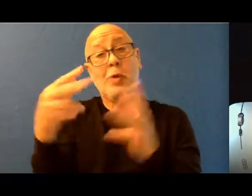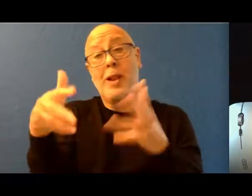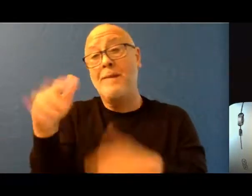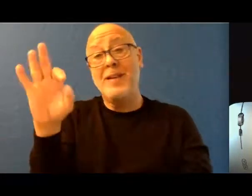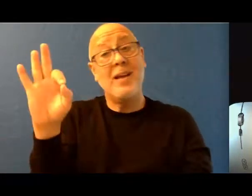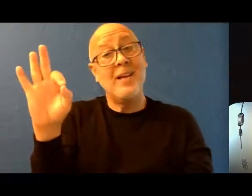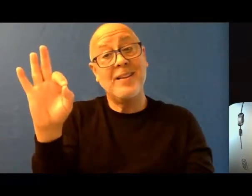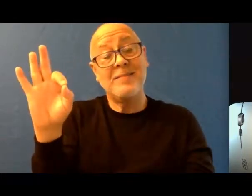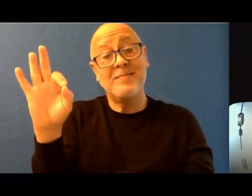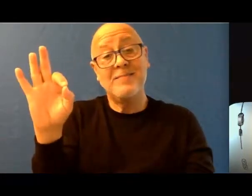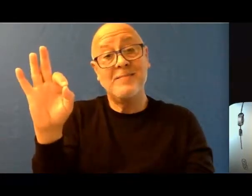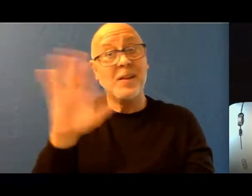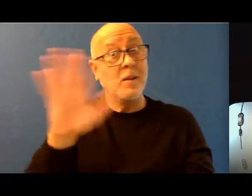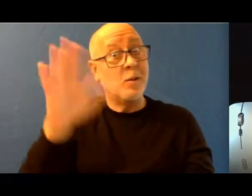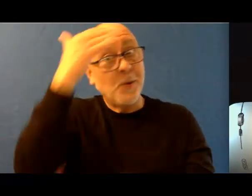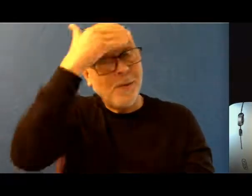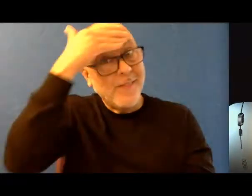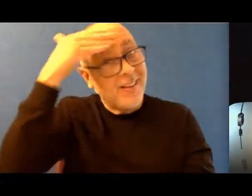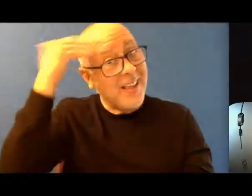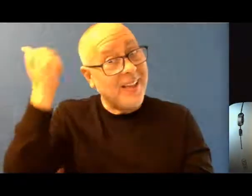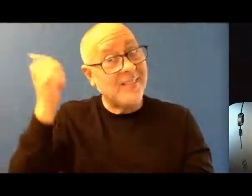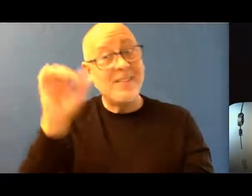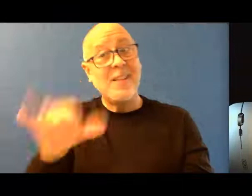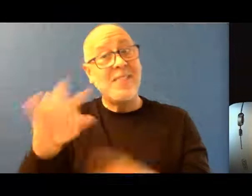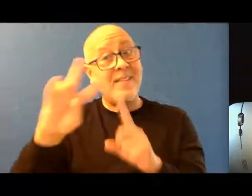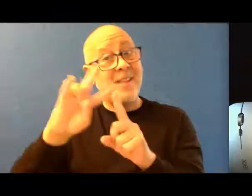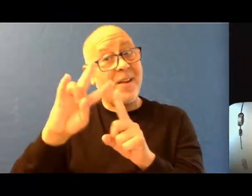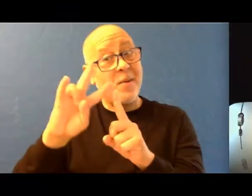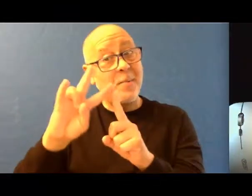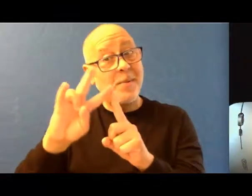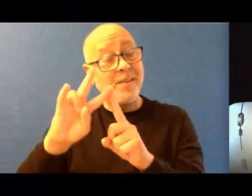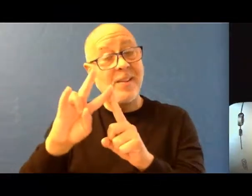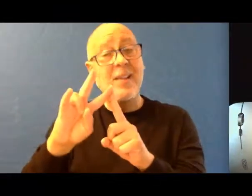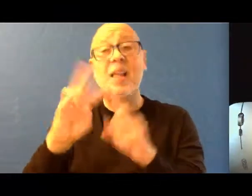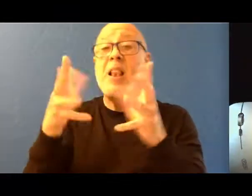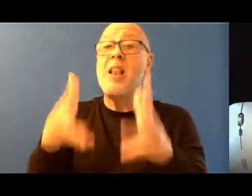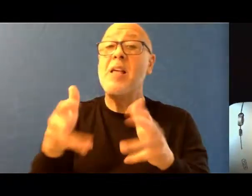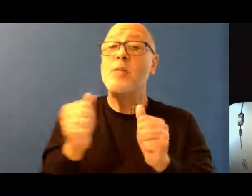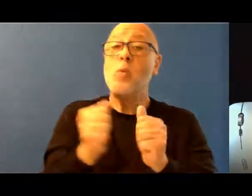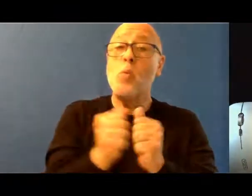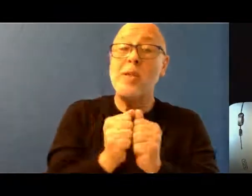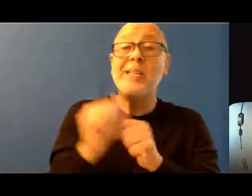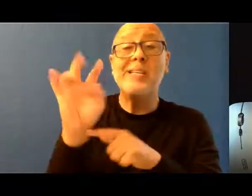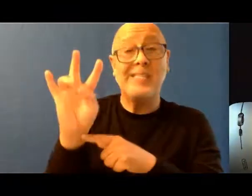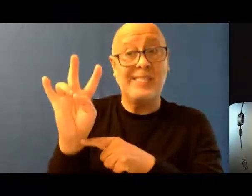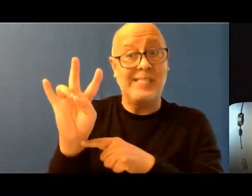9. Don't forget that variable. And I'm left with 7x